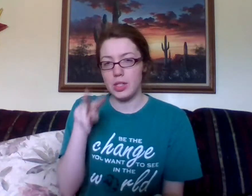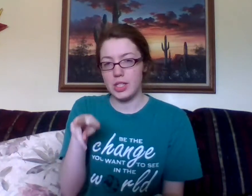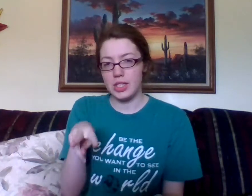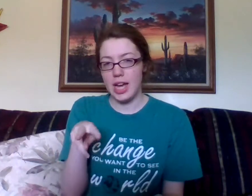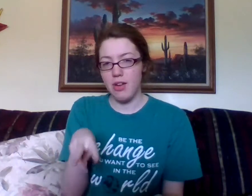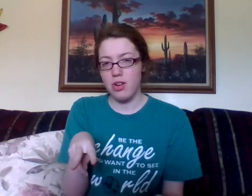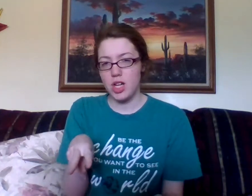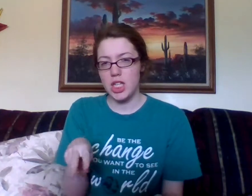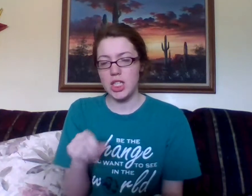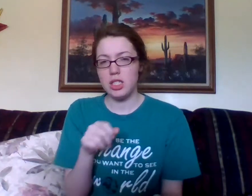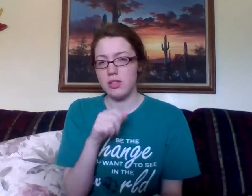looked down on, I